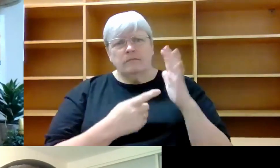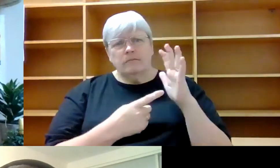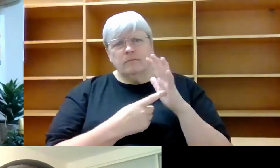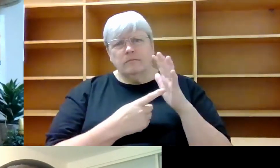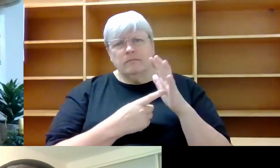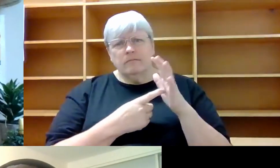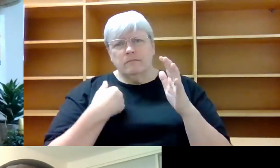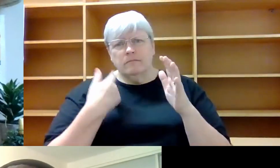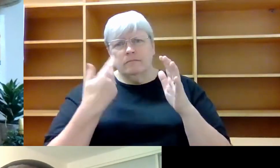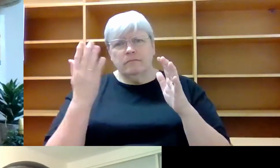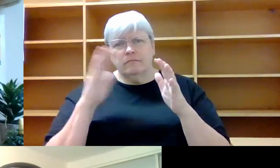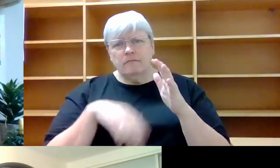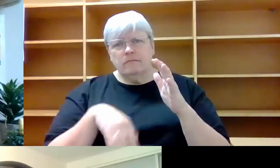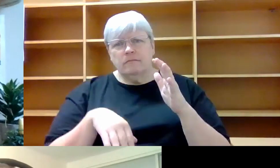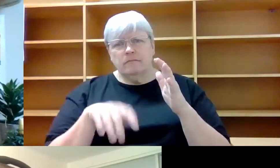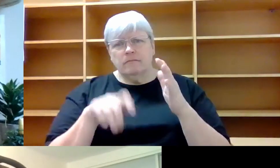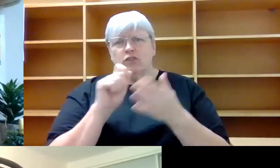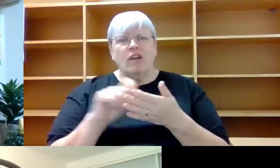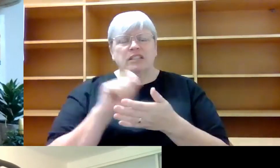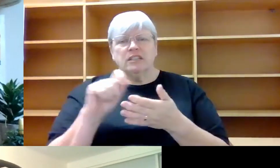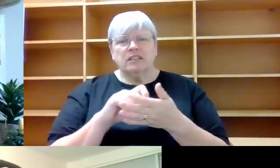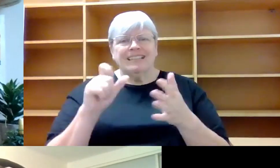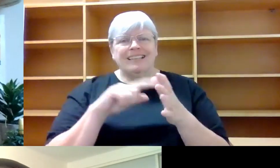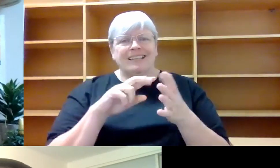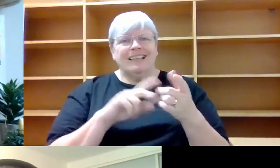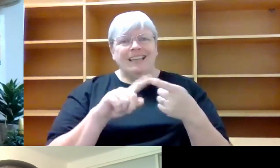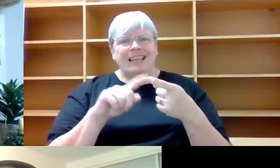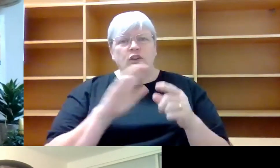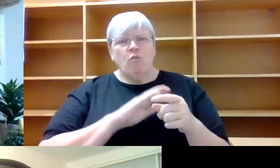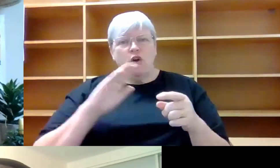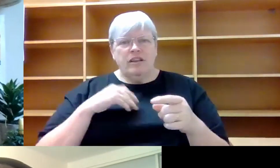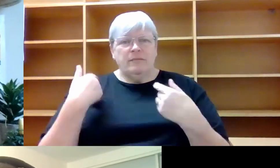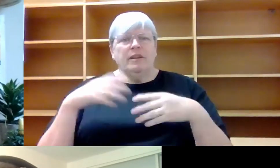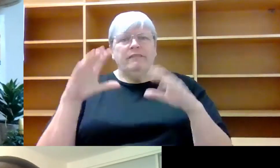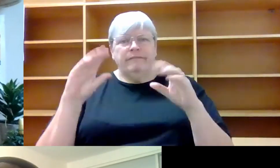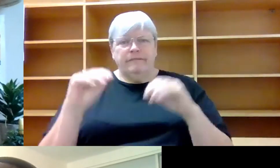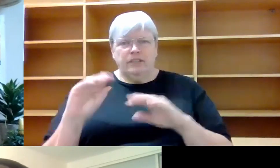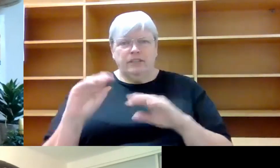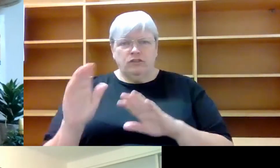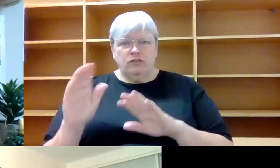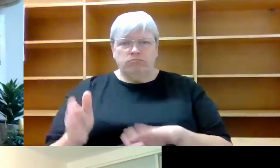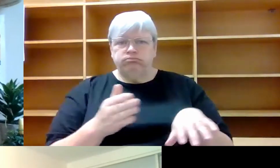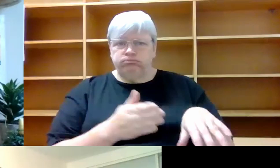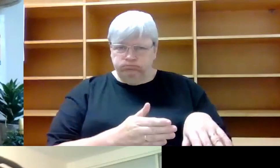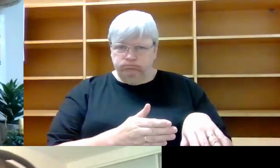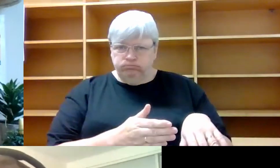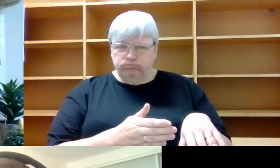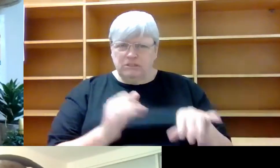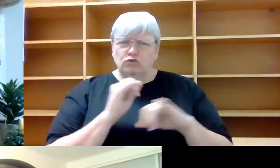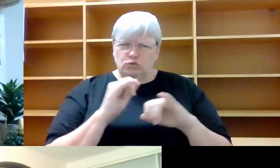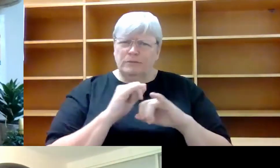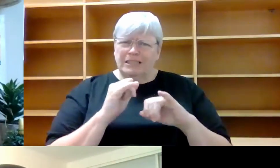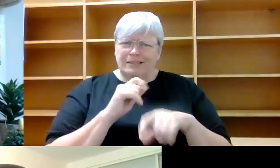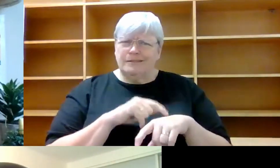off writing Kane Warriors, and as you know, that's it's quite traumatic at times.